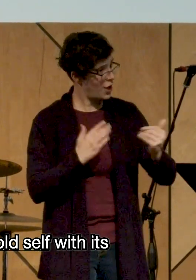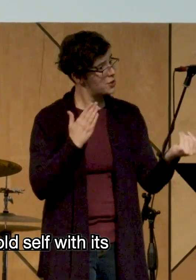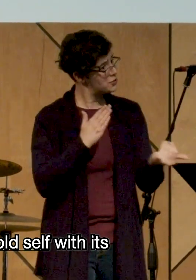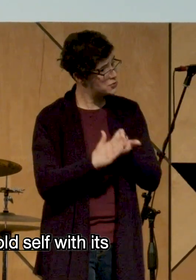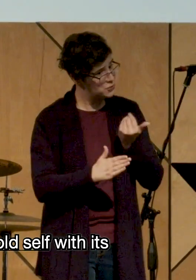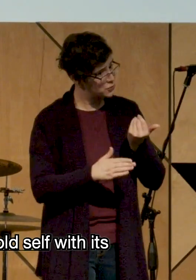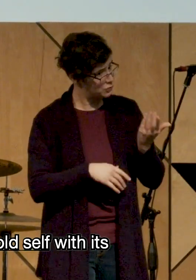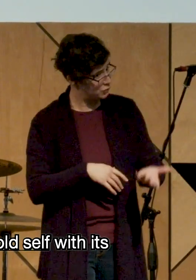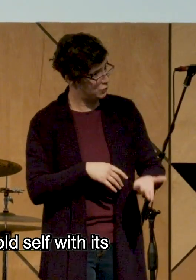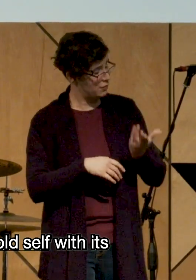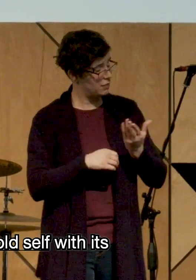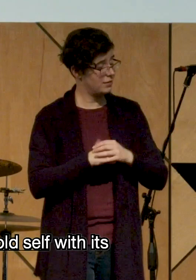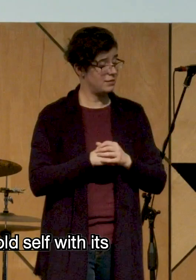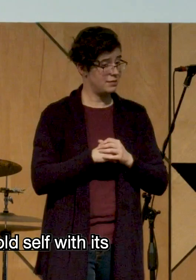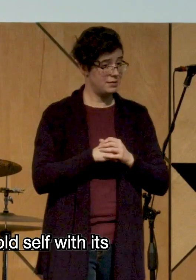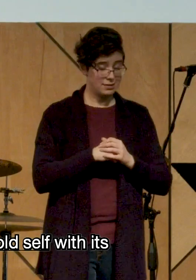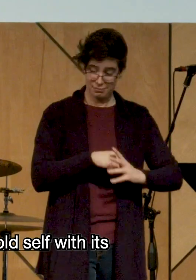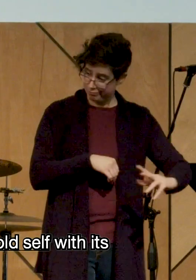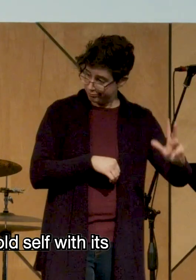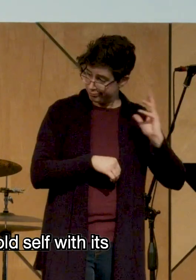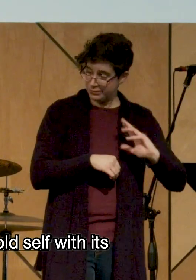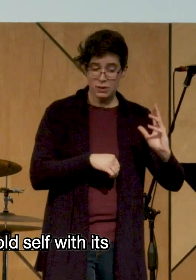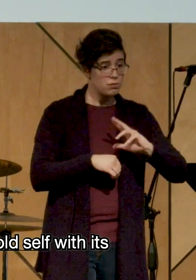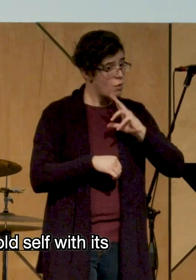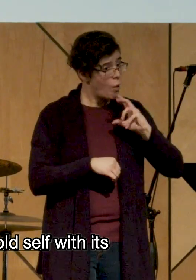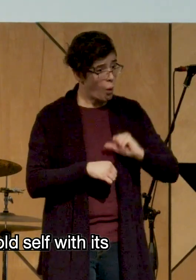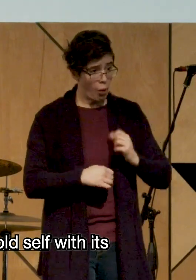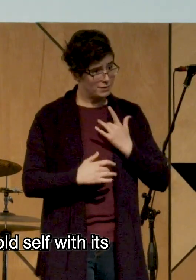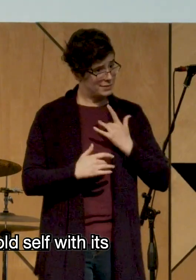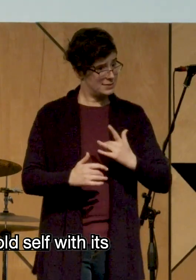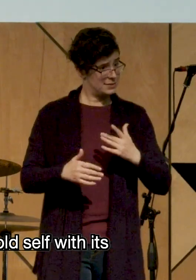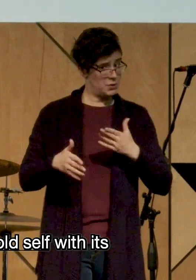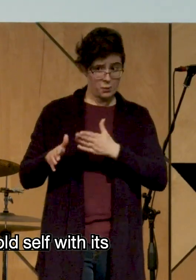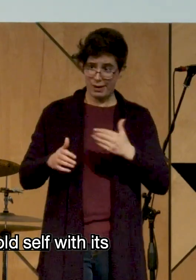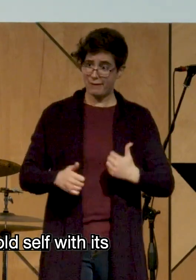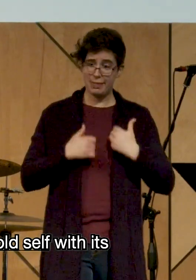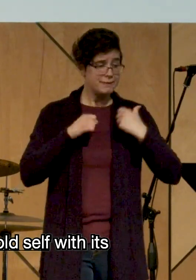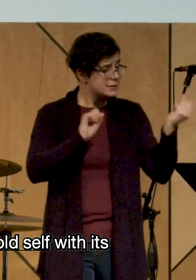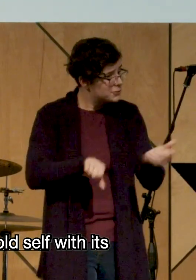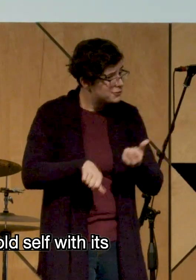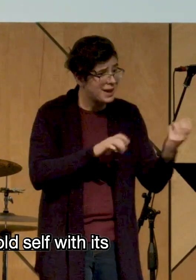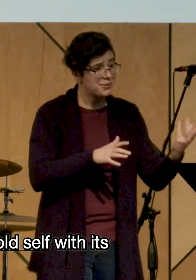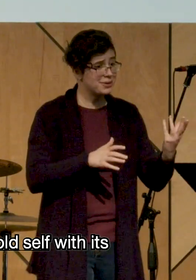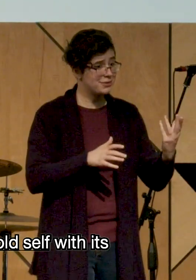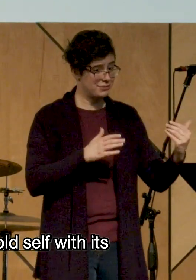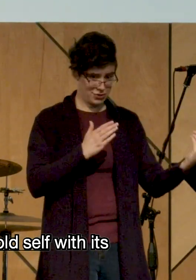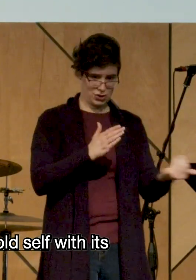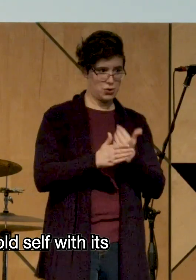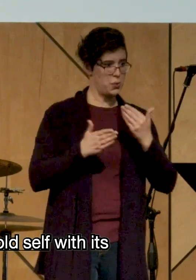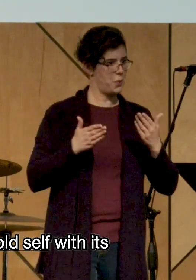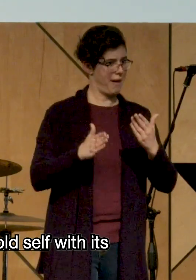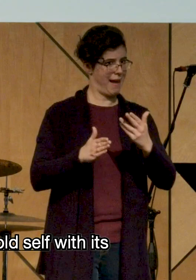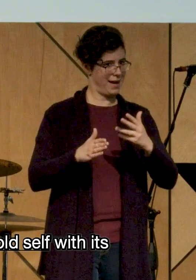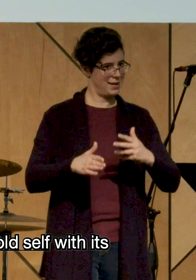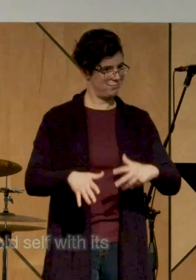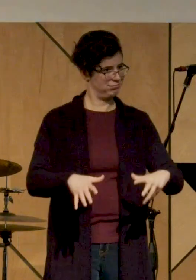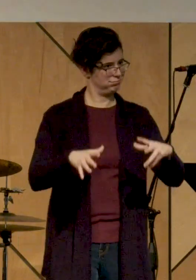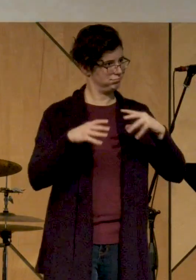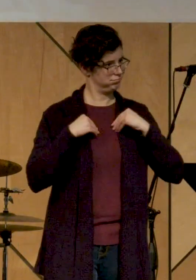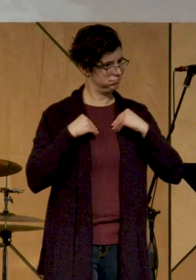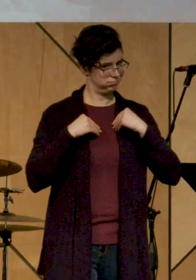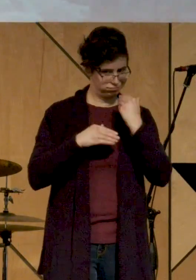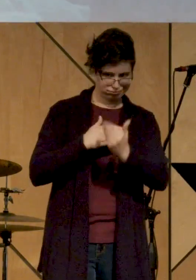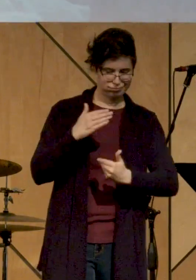new self. You put off the old way of living and its practices, and you put on a new way